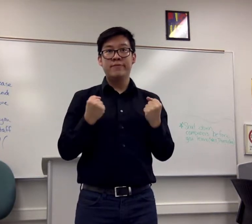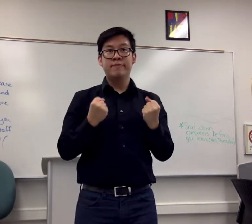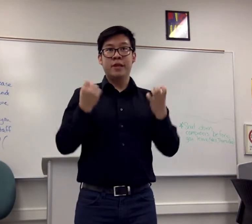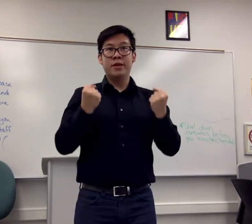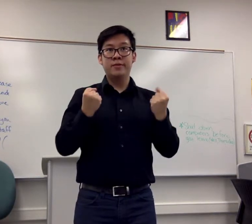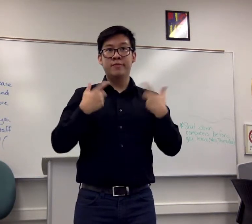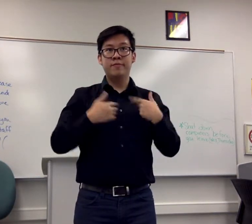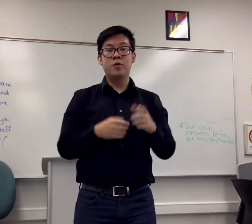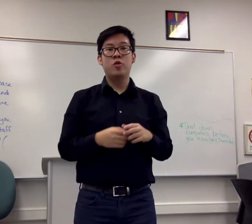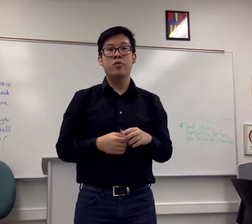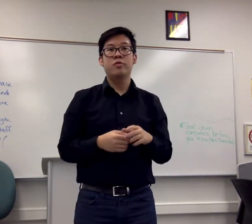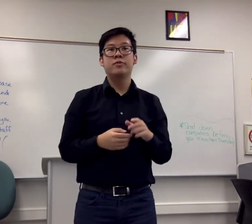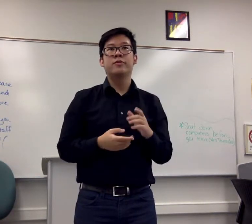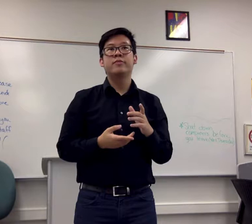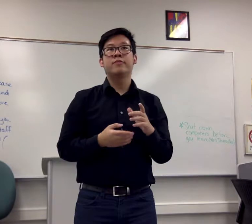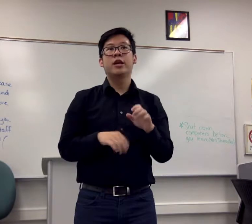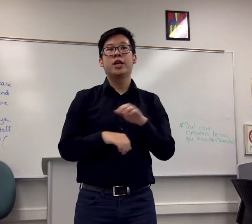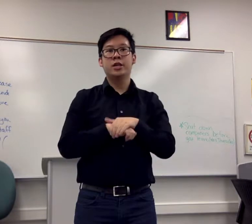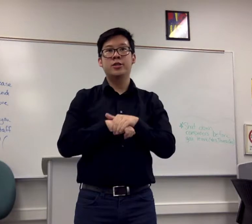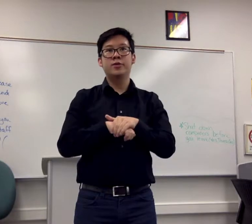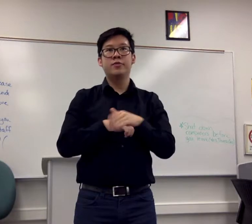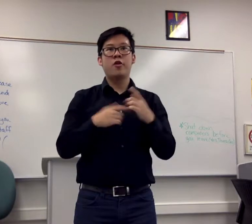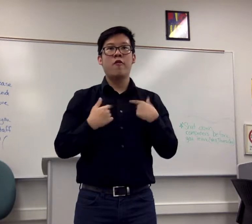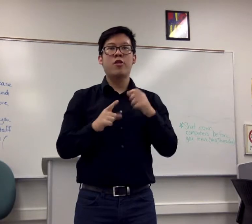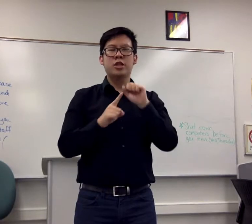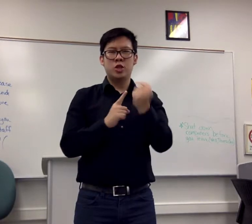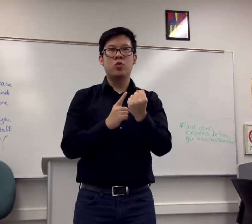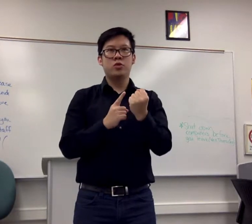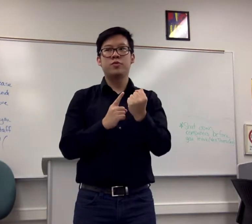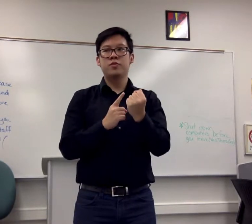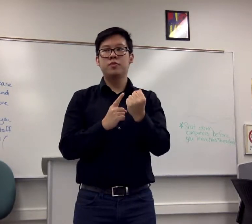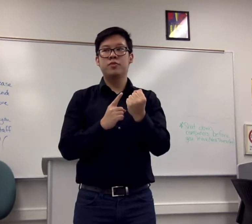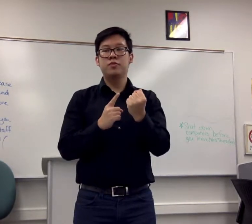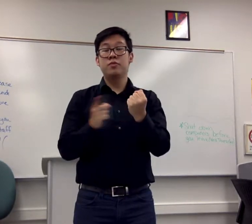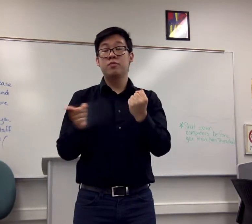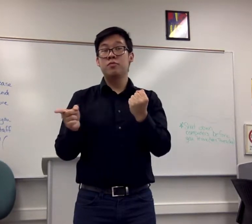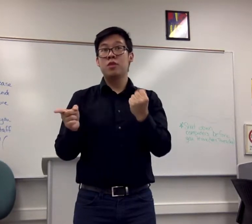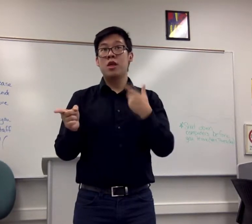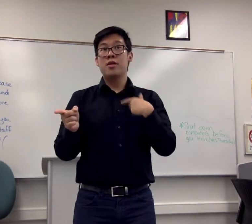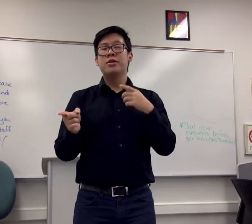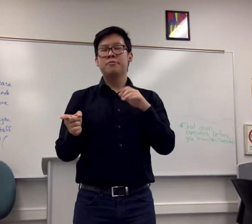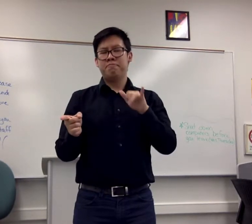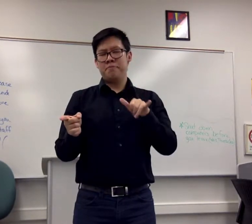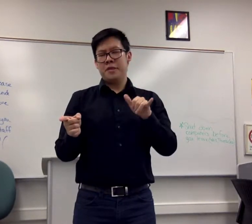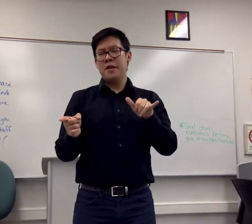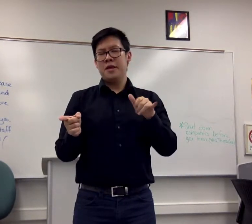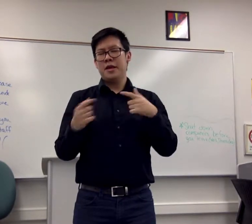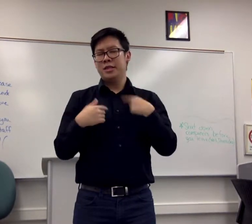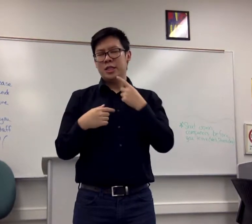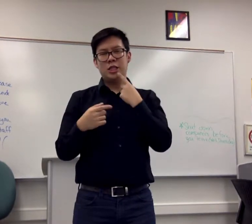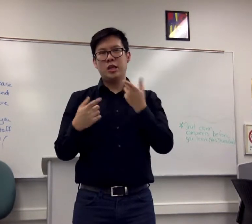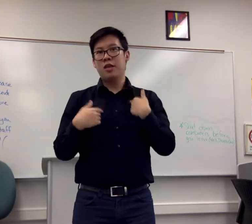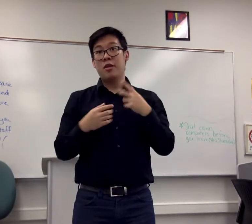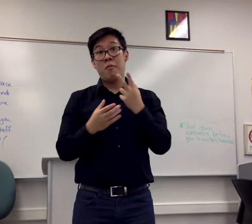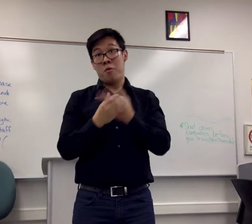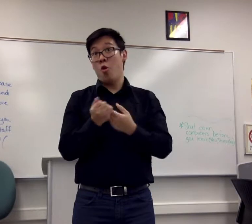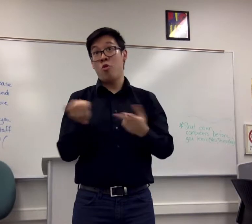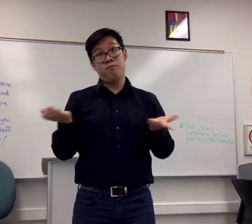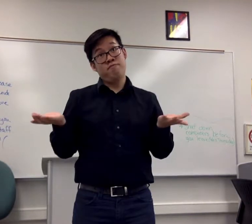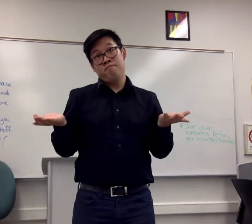And the snippet of the scenario. I mean, yeah. Well, it doesn't say. It could be both. We're not sure. But it